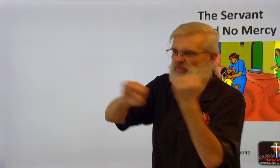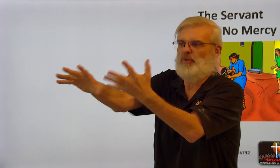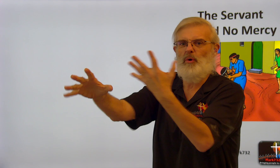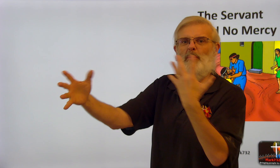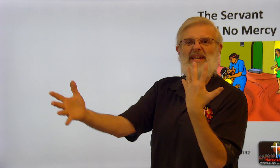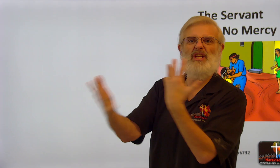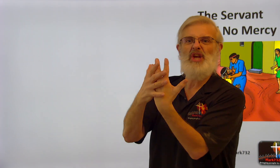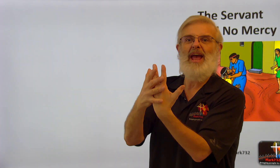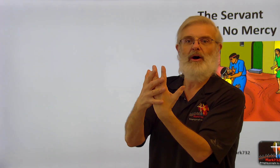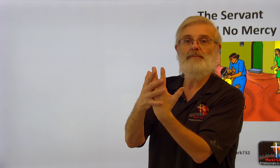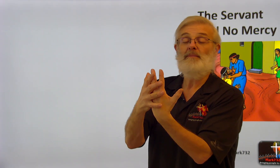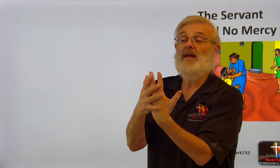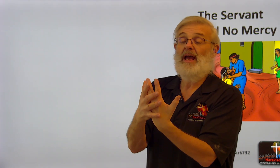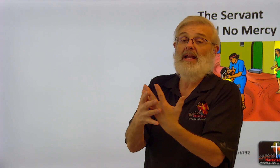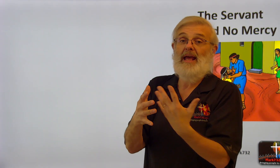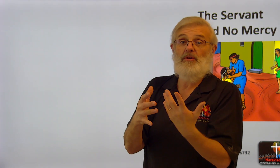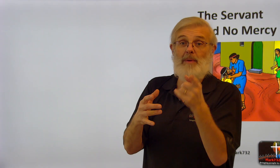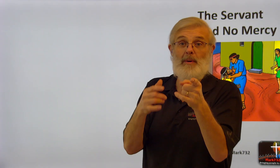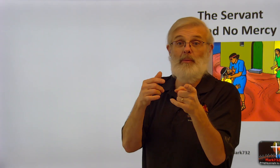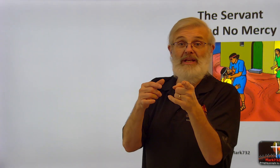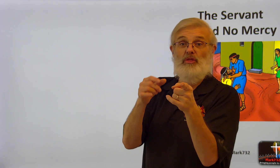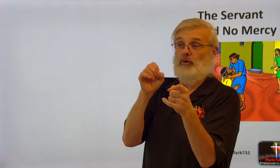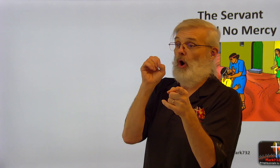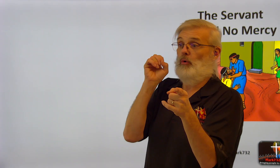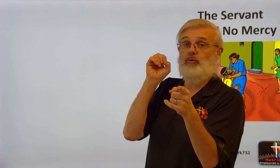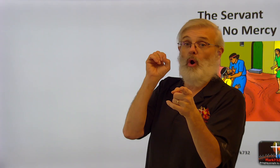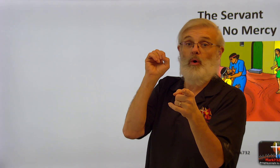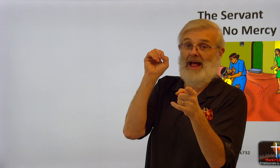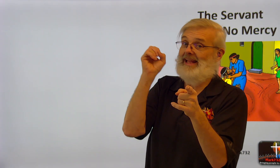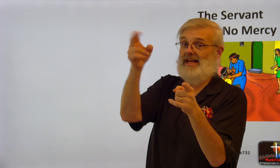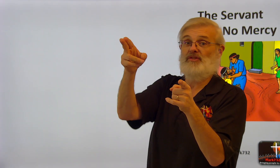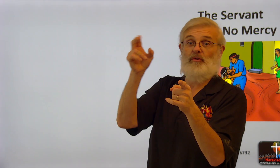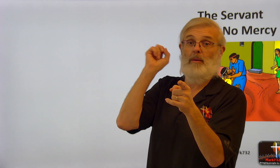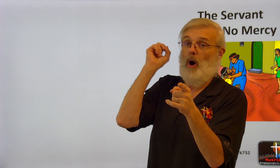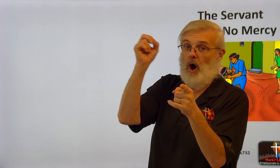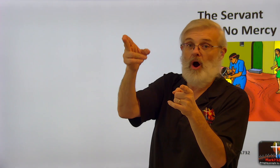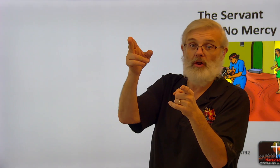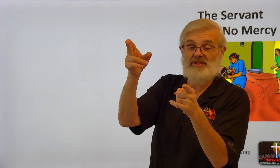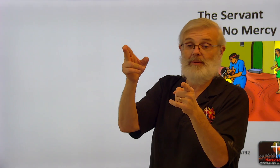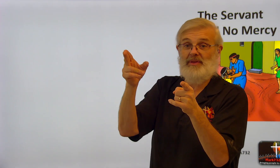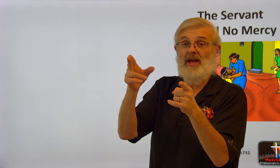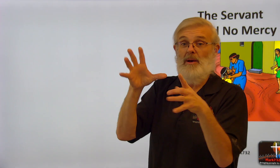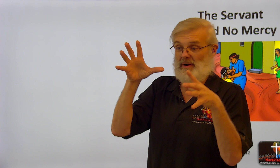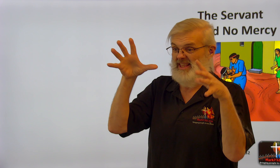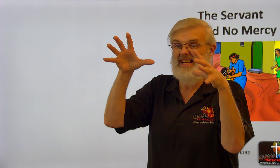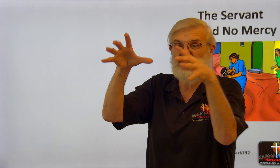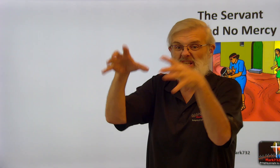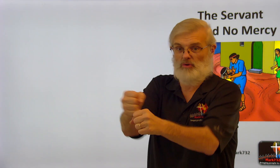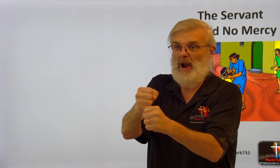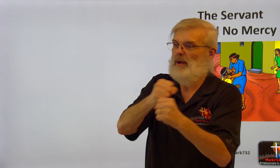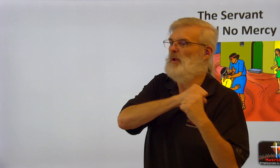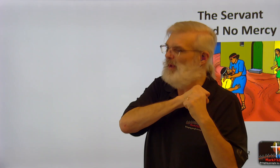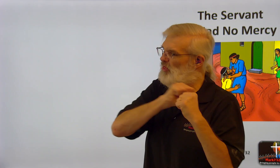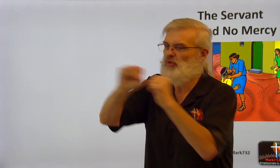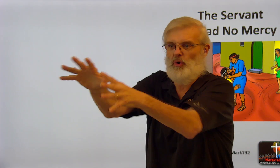threw him into jail. And you remember how we did throw like this for a ball or something, but this, he grabbed him and threw him